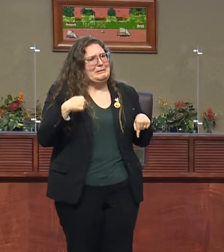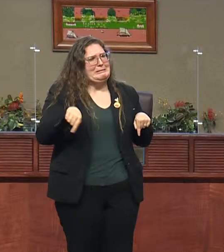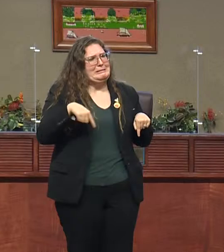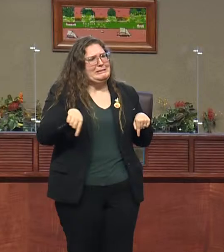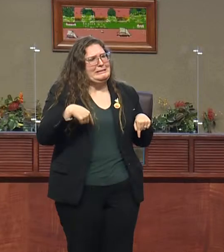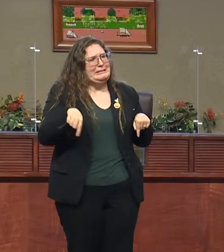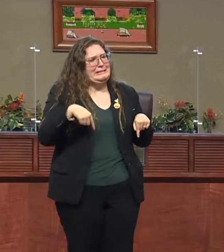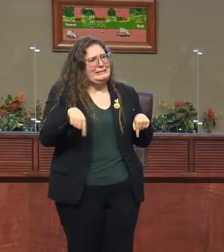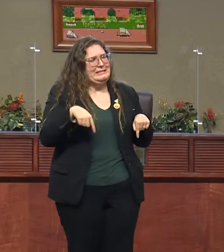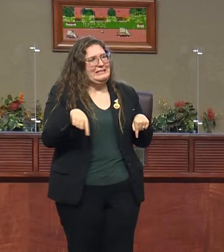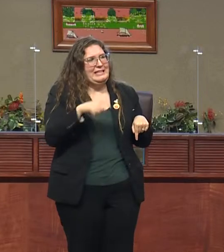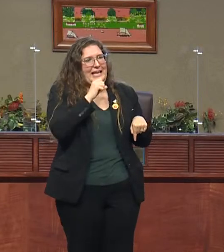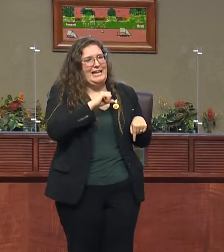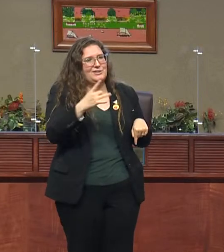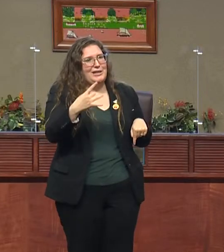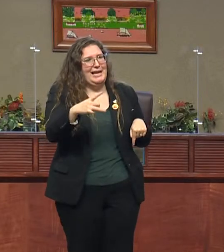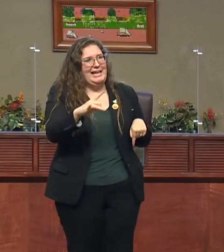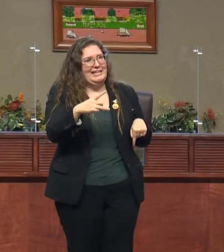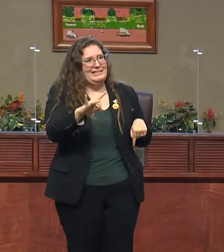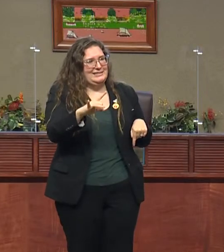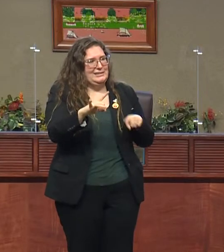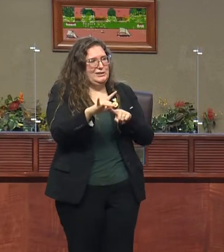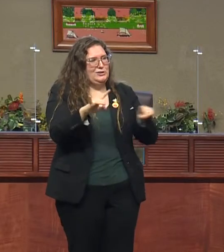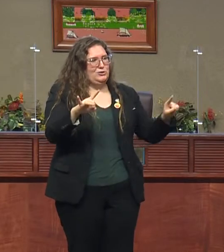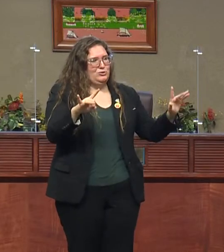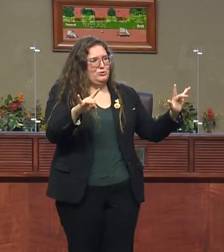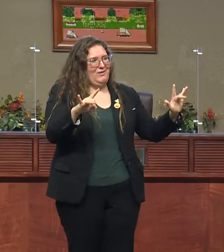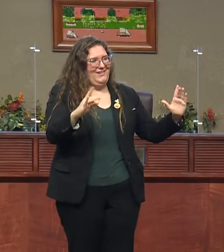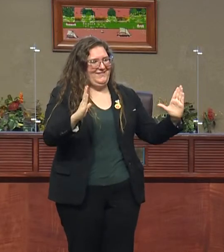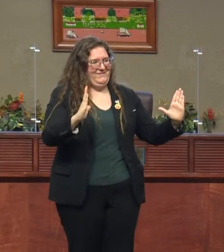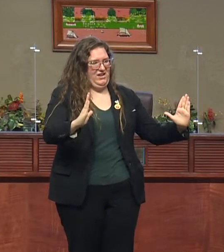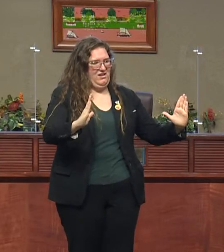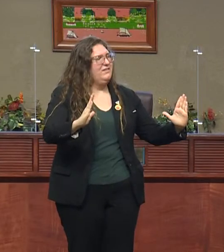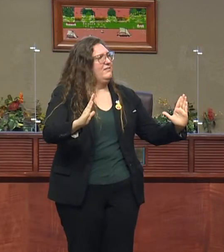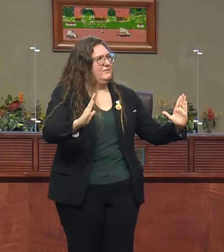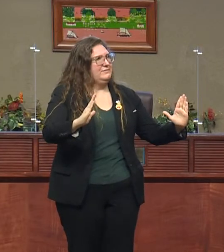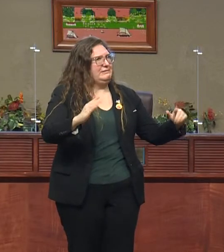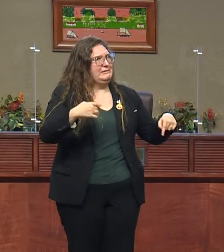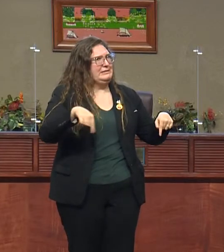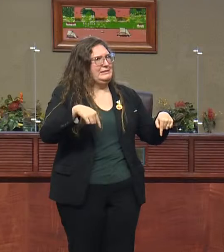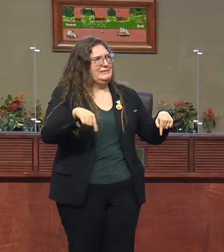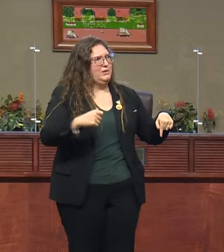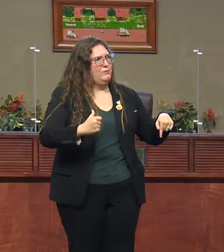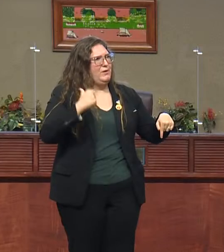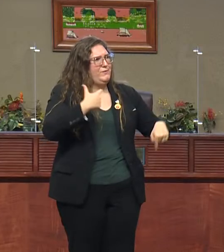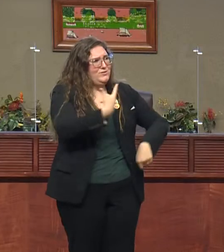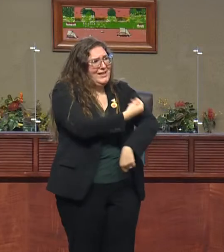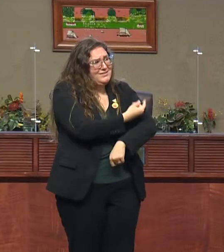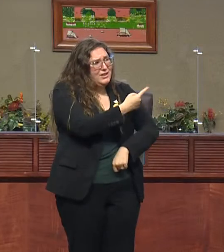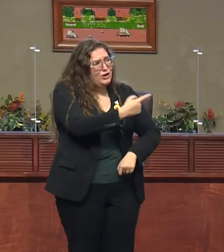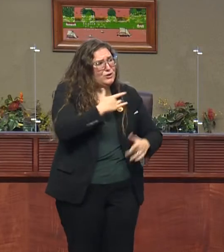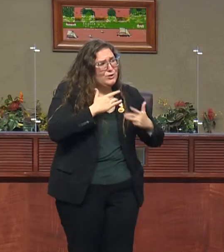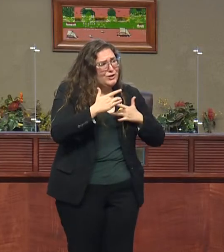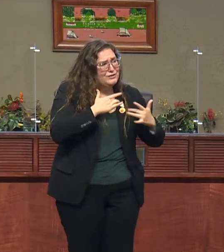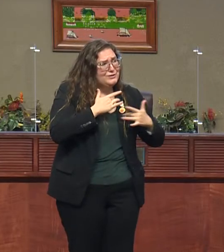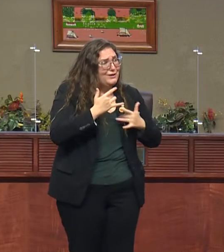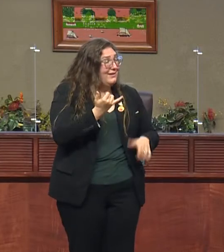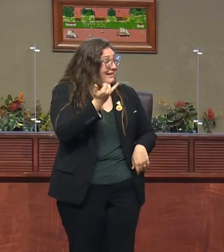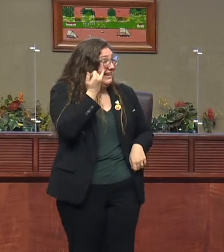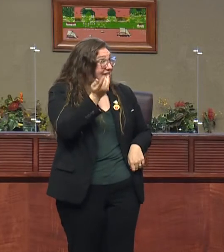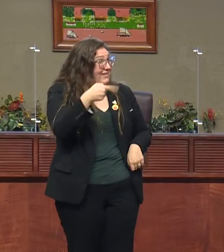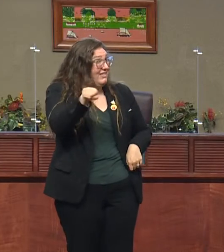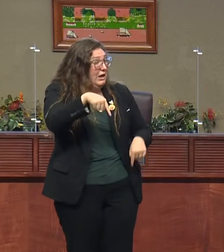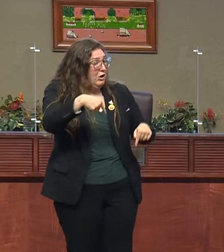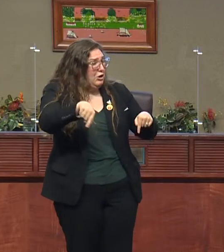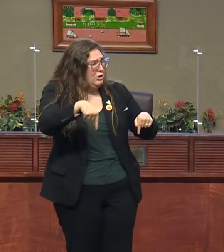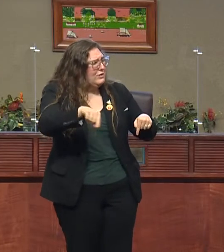especially among that age group, the younger group, people in their 20s? And if you do, what would you say to them to convince